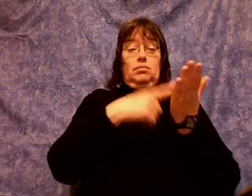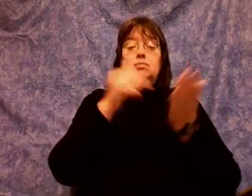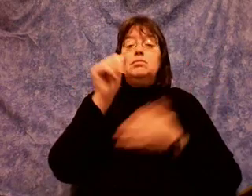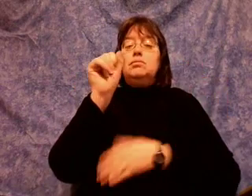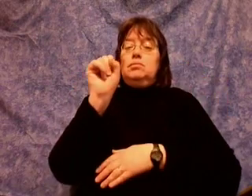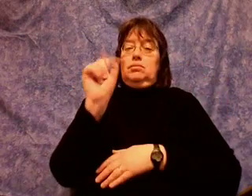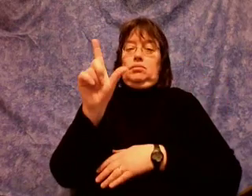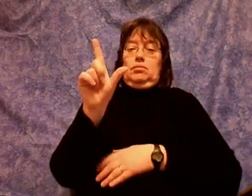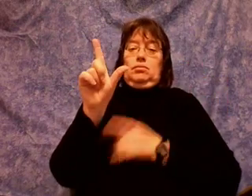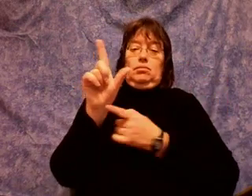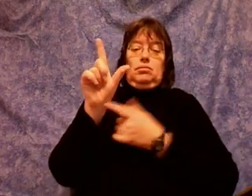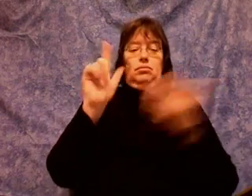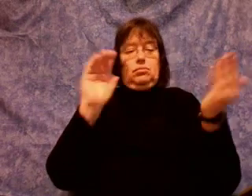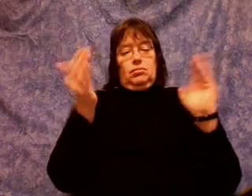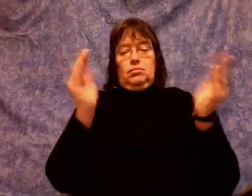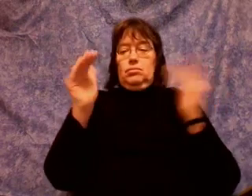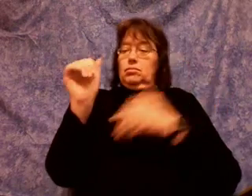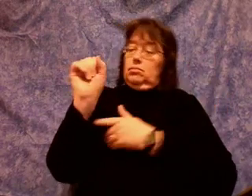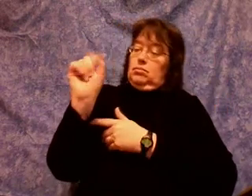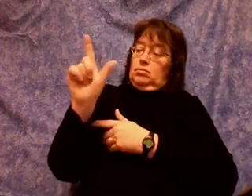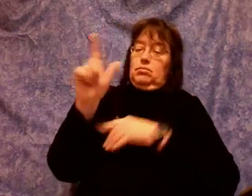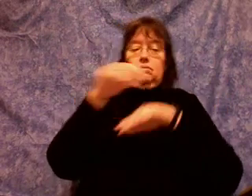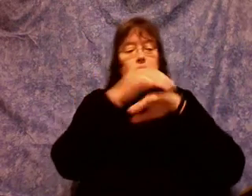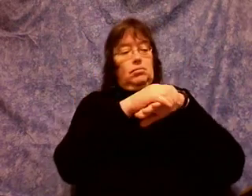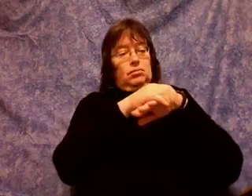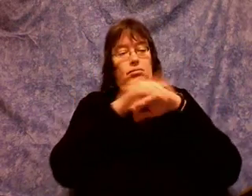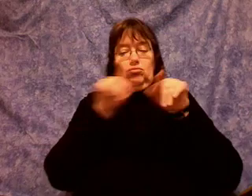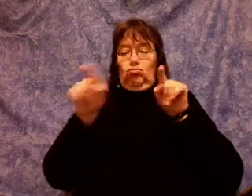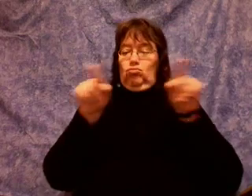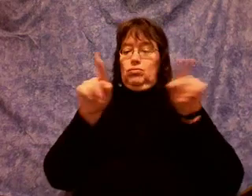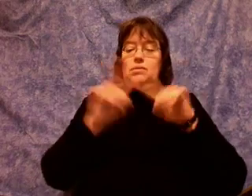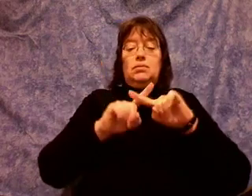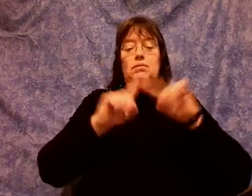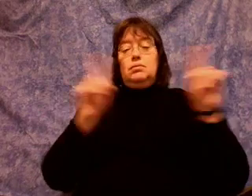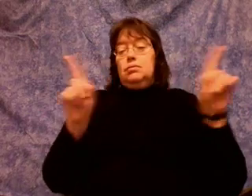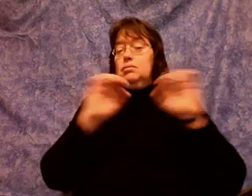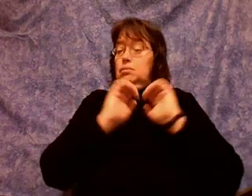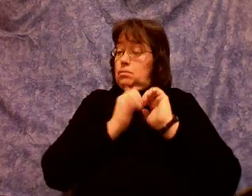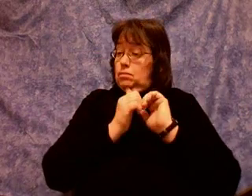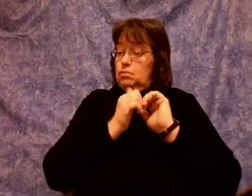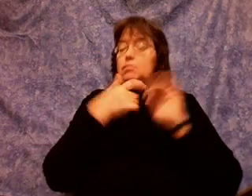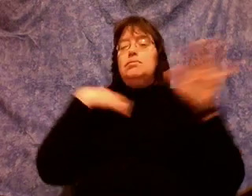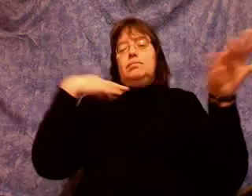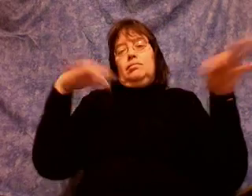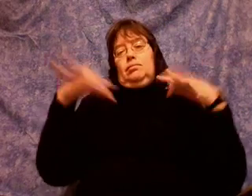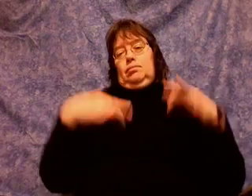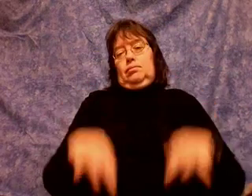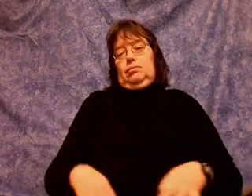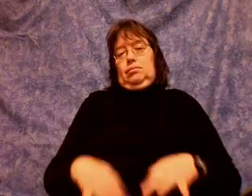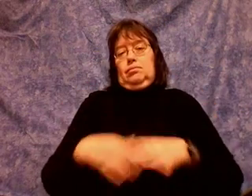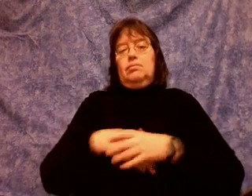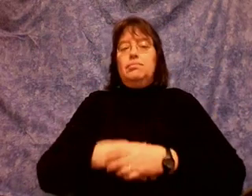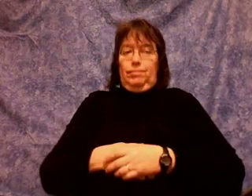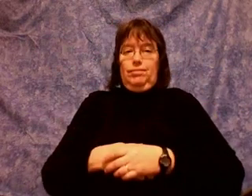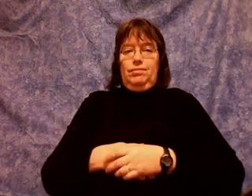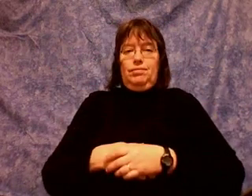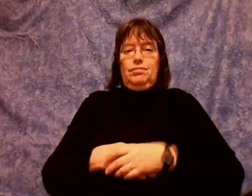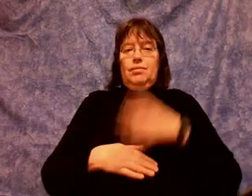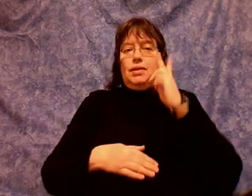Now we're going to talk about American Sign Language and compare American Sign Language with English and talk about the differences, and I'll go through them and